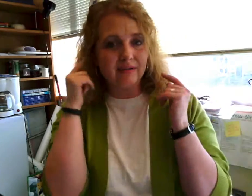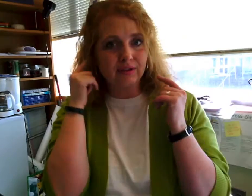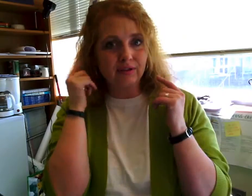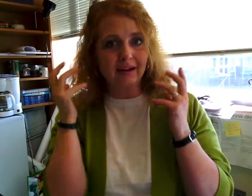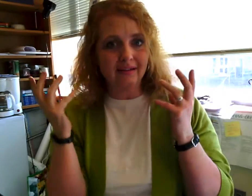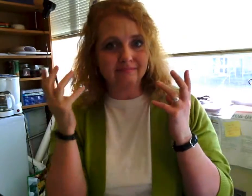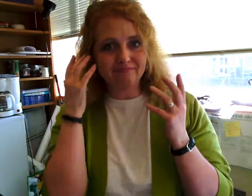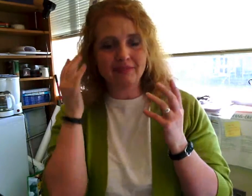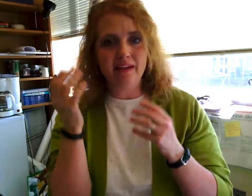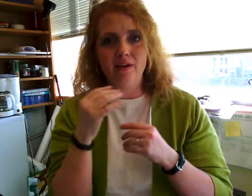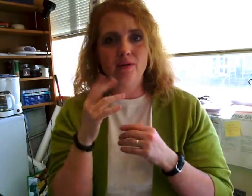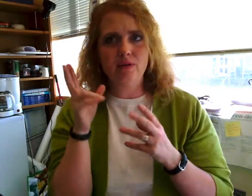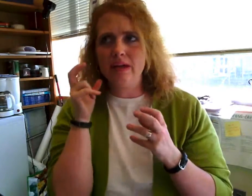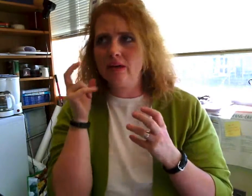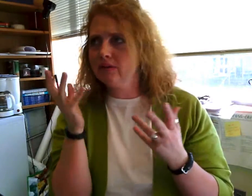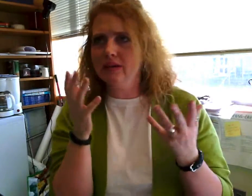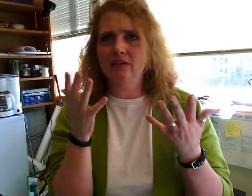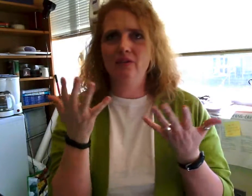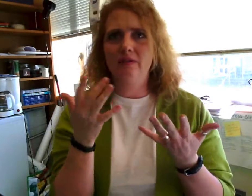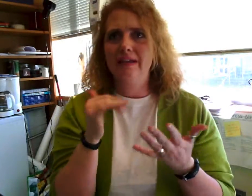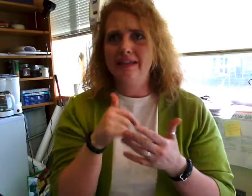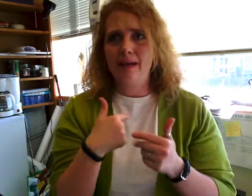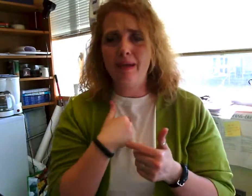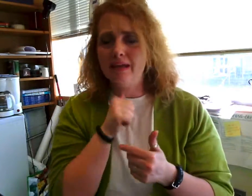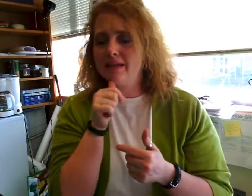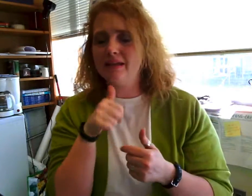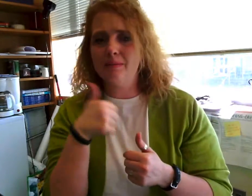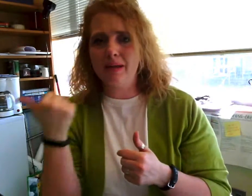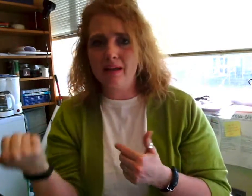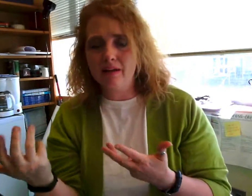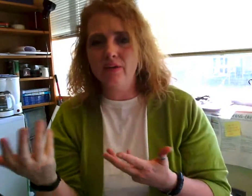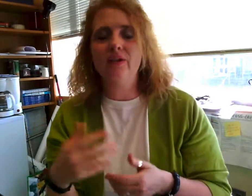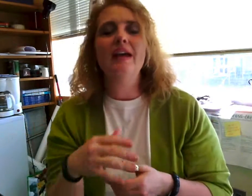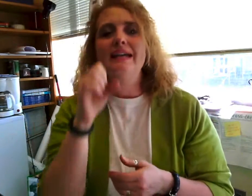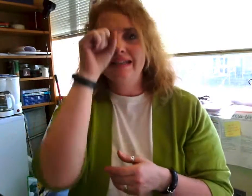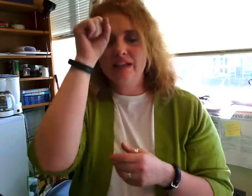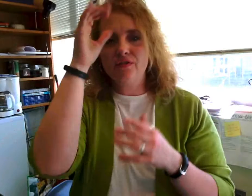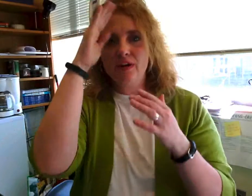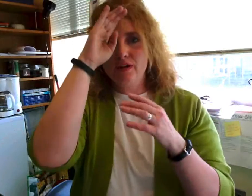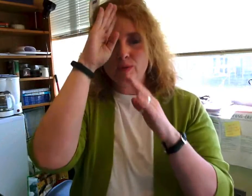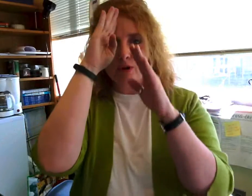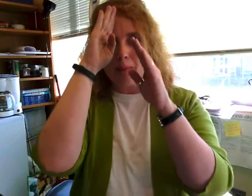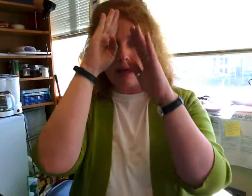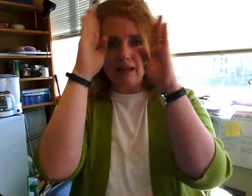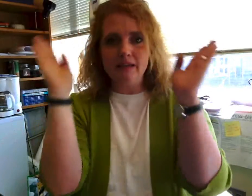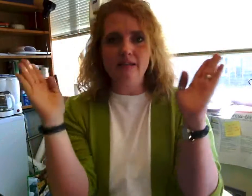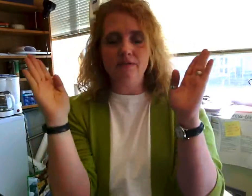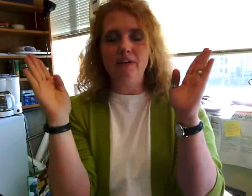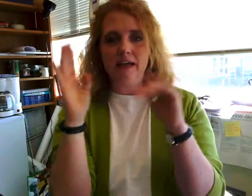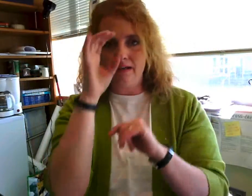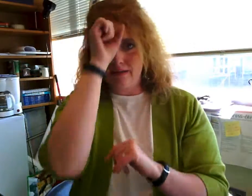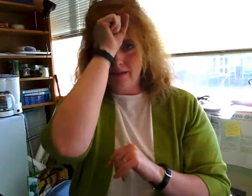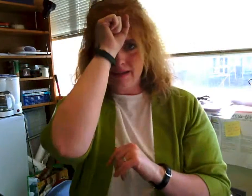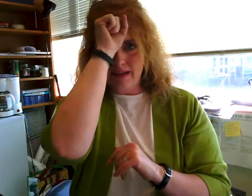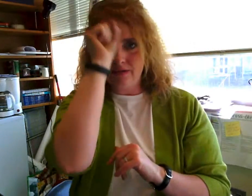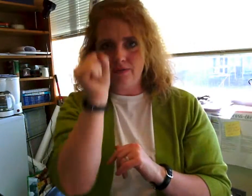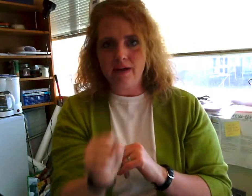to you in your head, you know, and you hear things, is that me, is that somebody else? Schizophrenia is when your mind is divided,